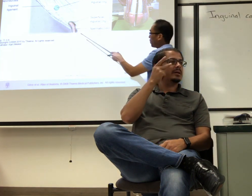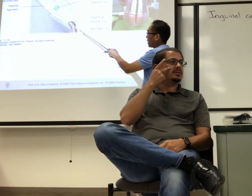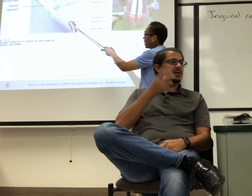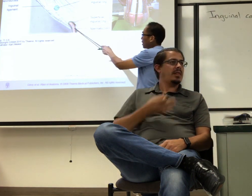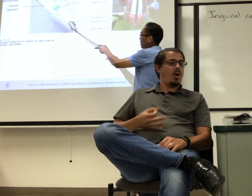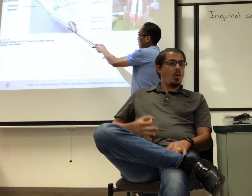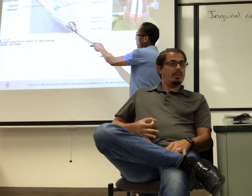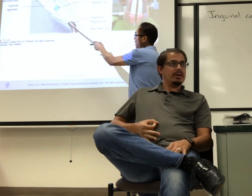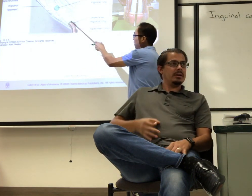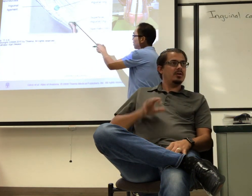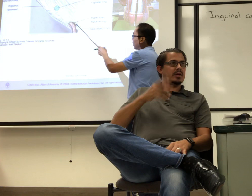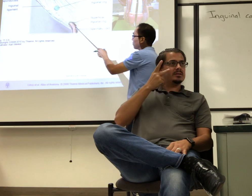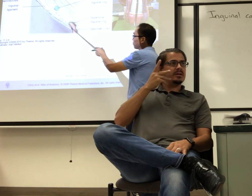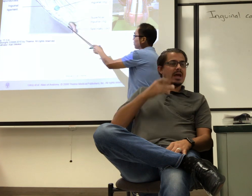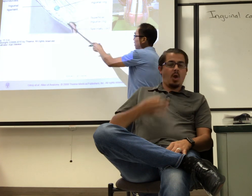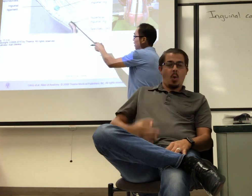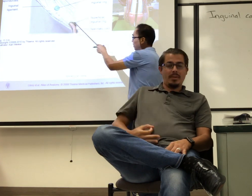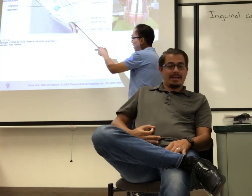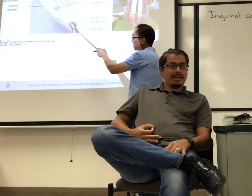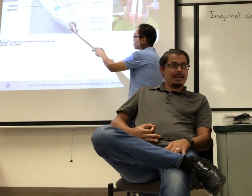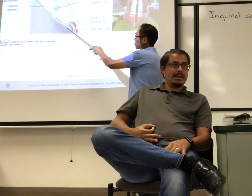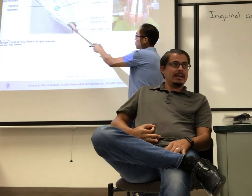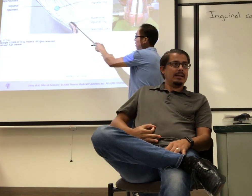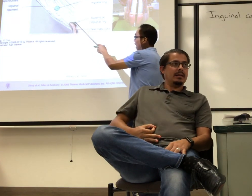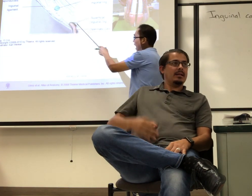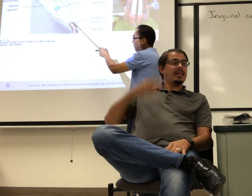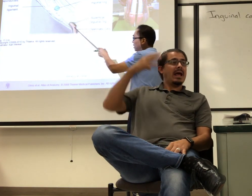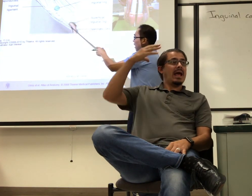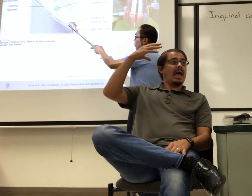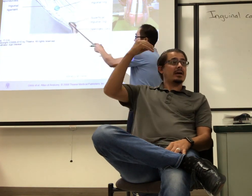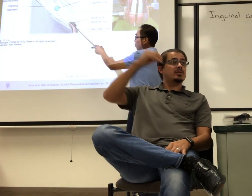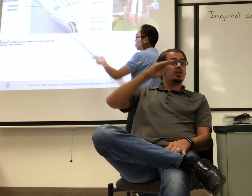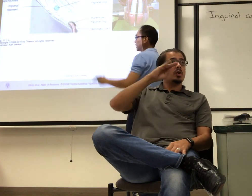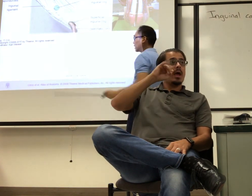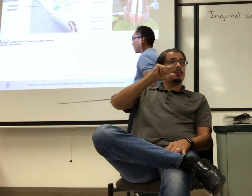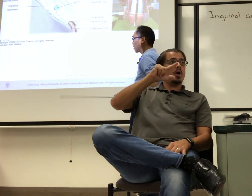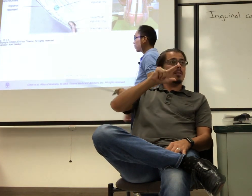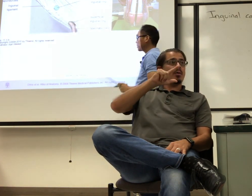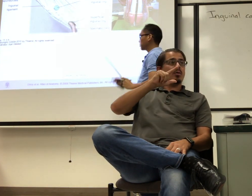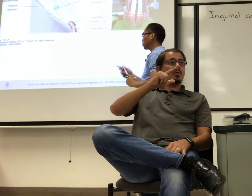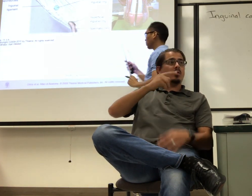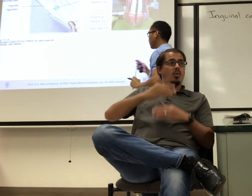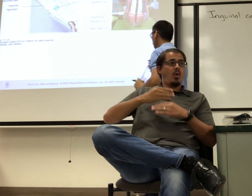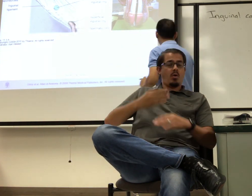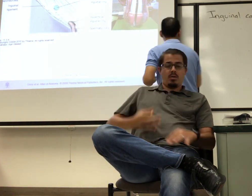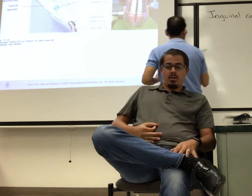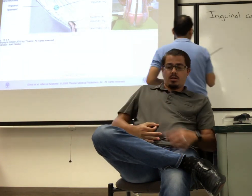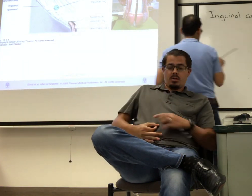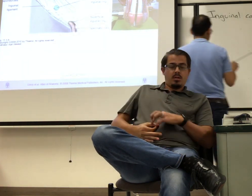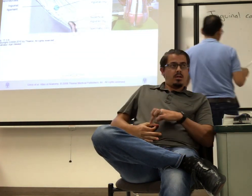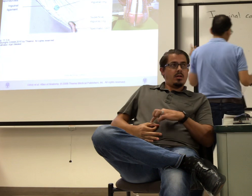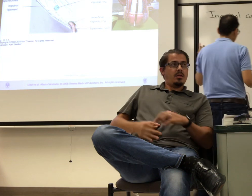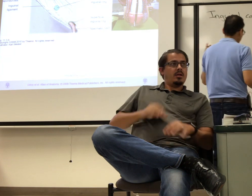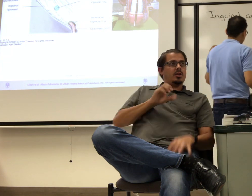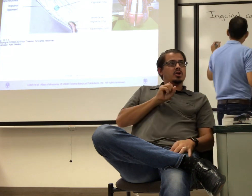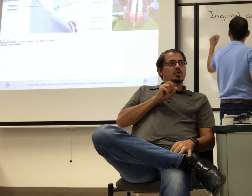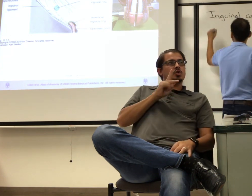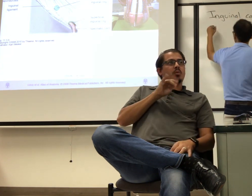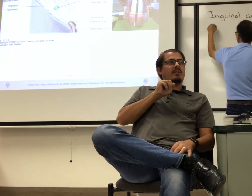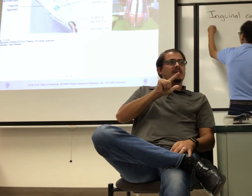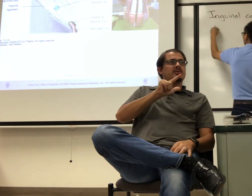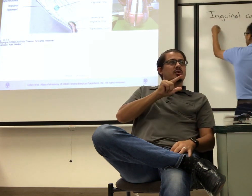That opening in the external abdominal oblique layer is the superficial inguinal ring, so note